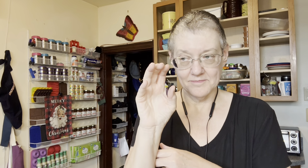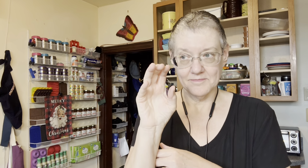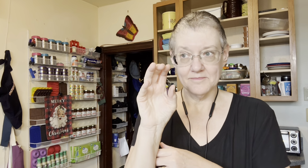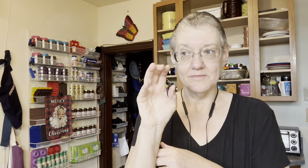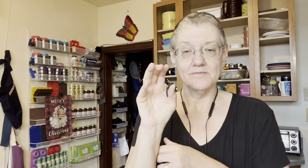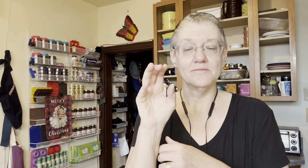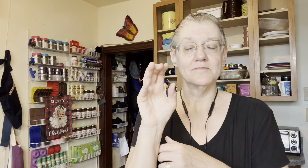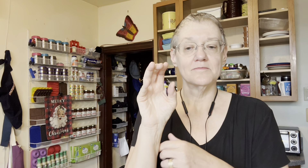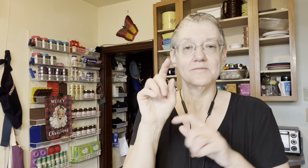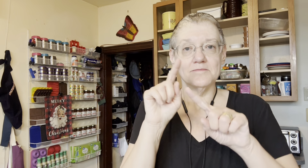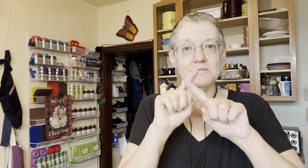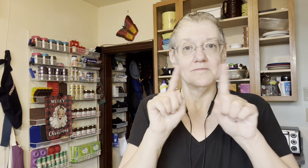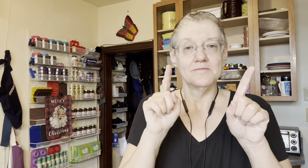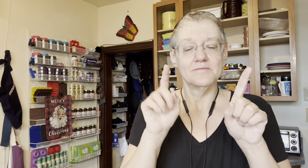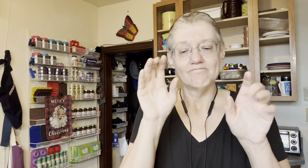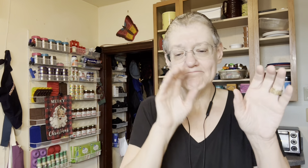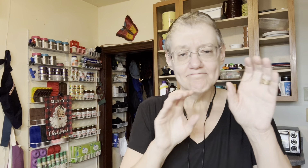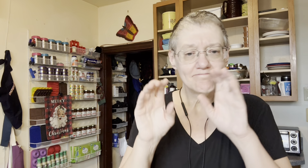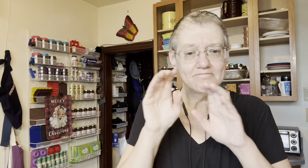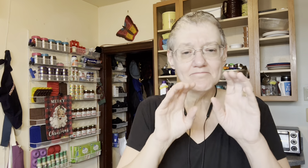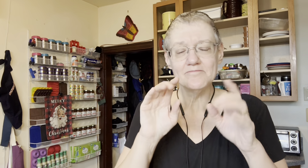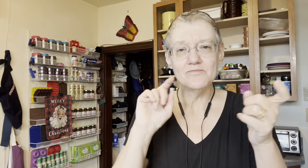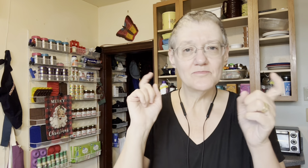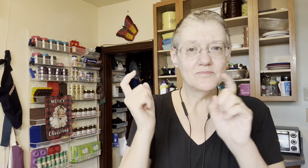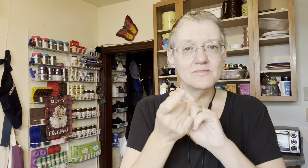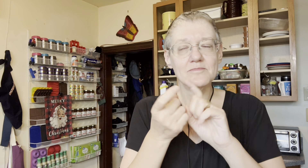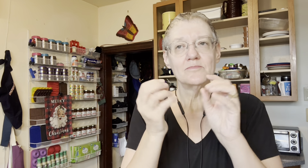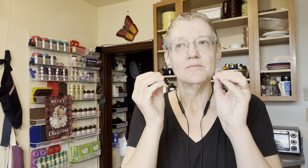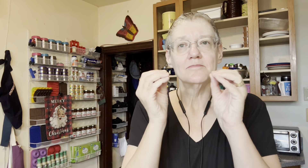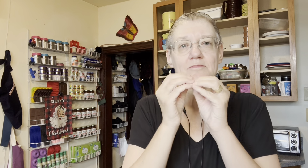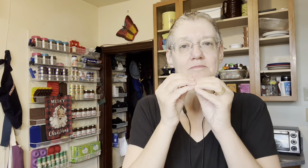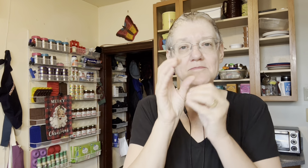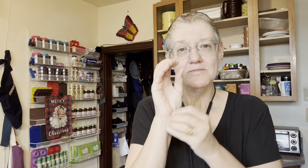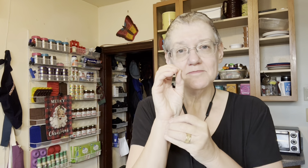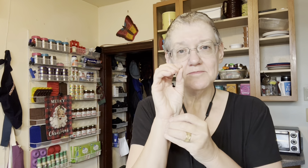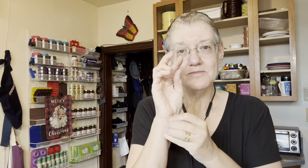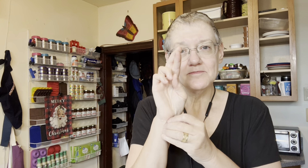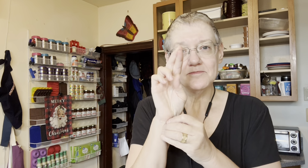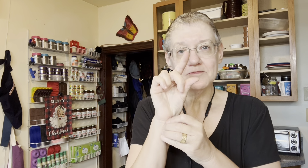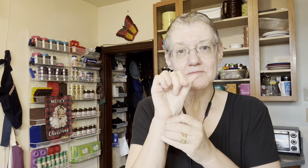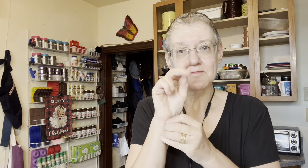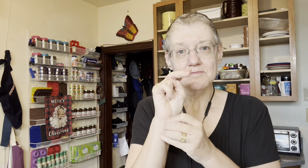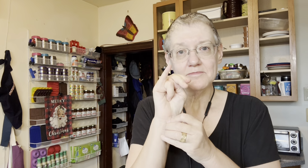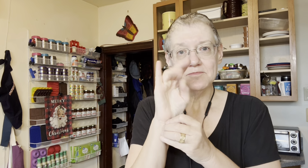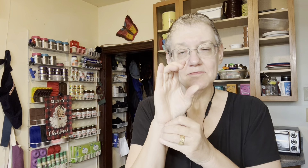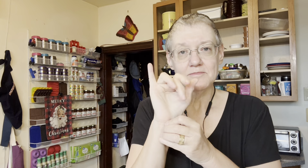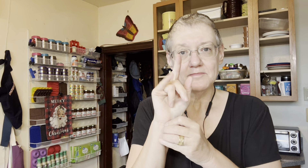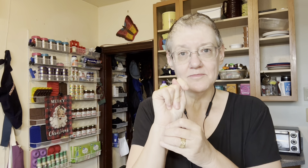carbs. But I've been looking for something more organic, something without